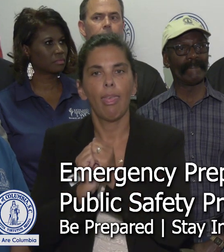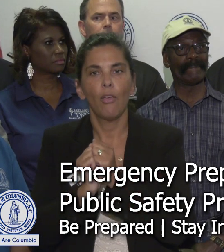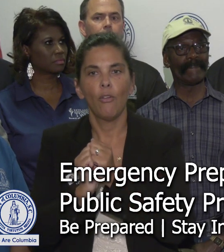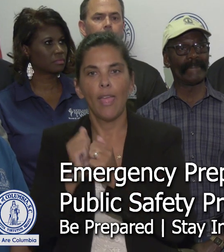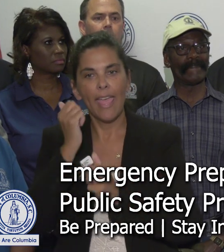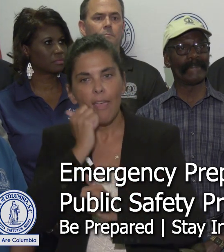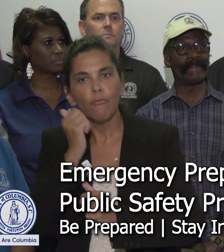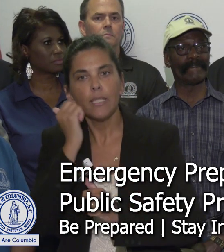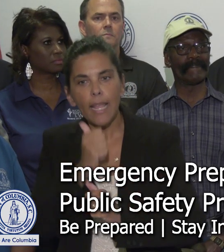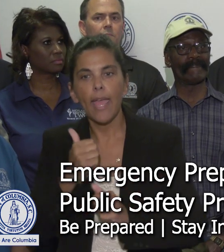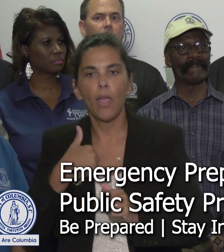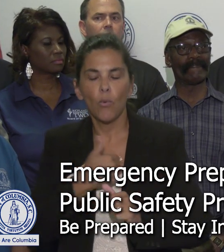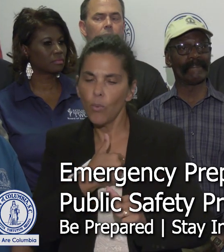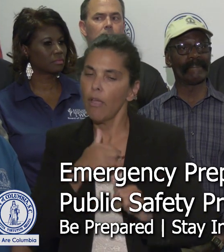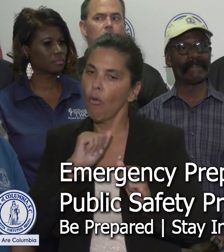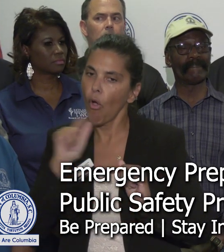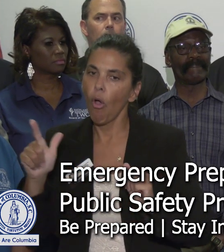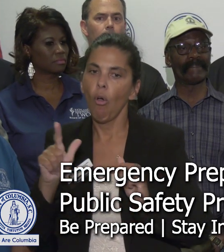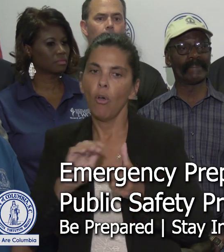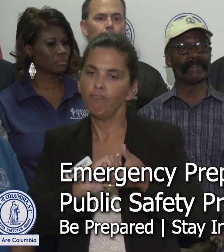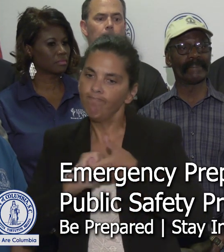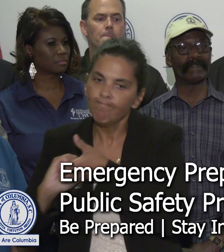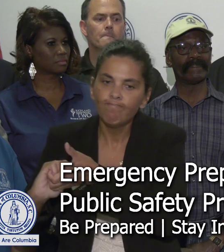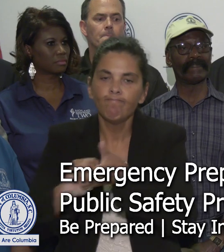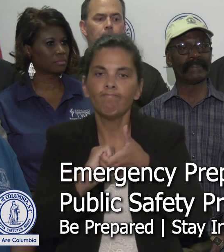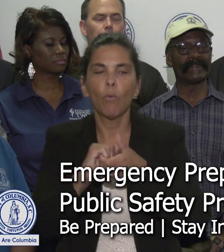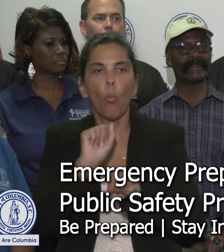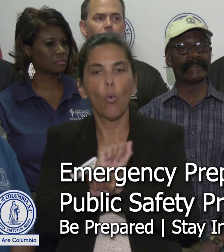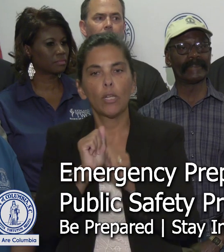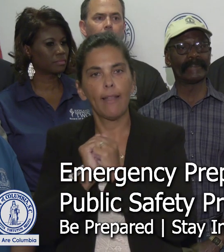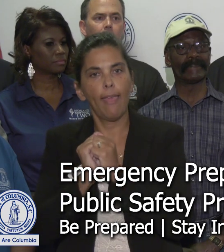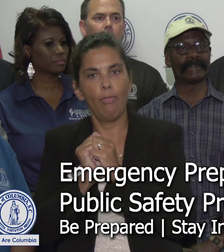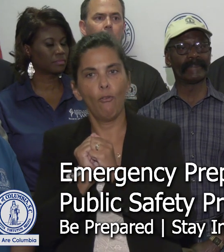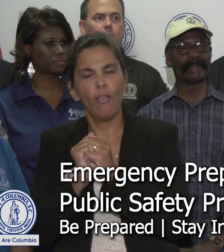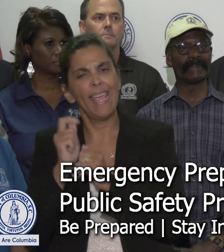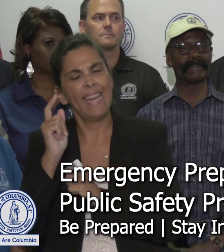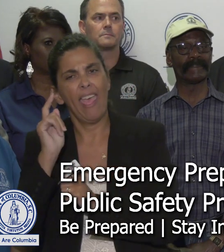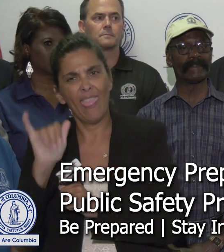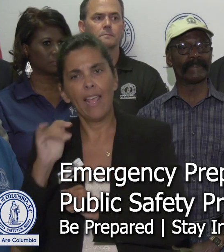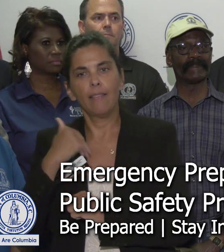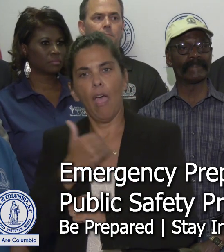everyday operational posture, and that's our philosophy, and I think it's paid dividends.